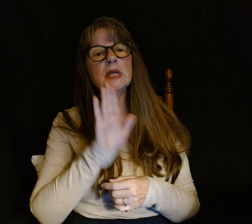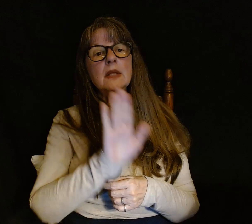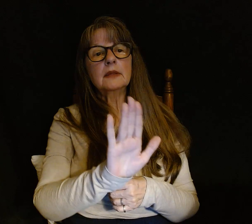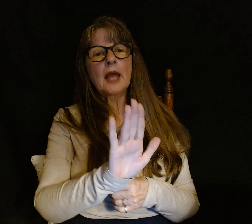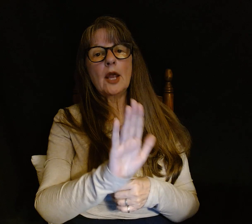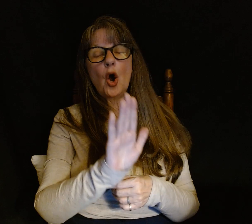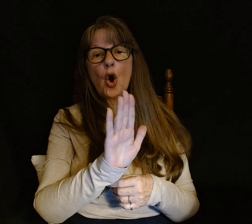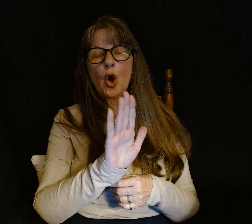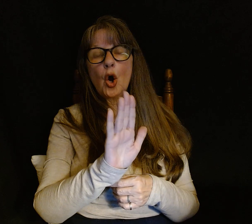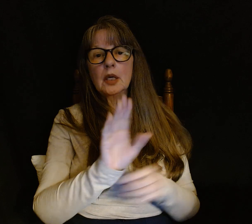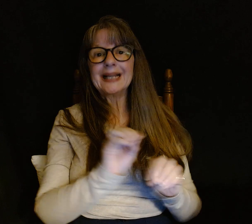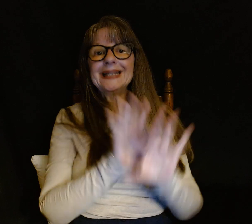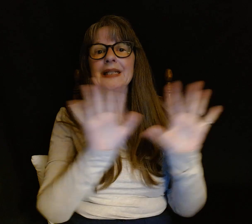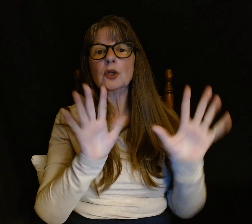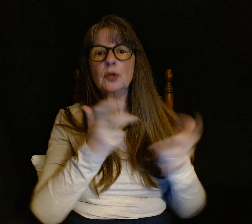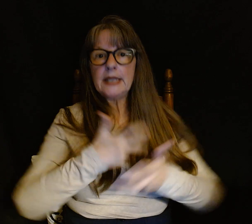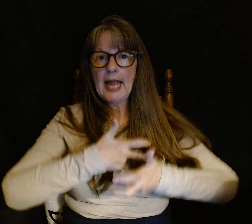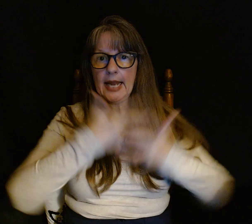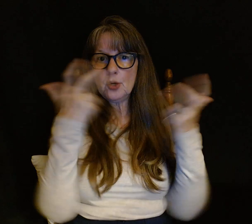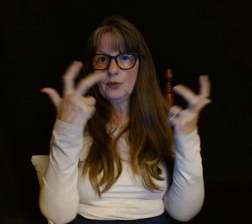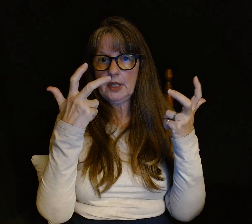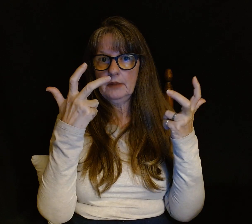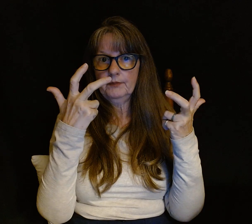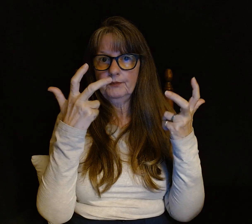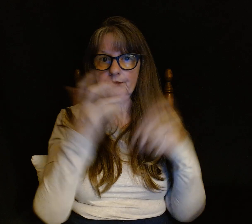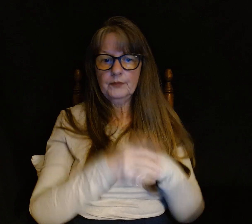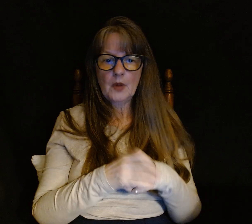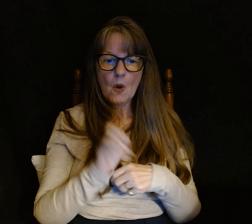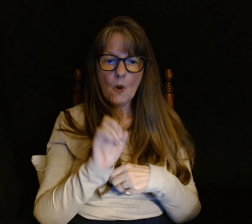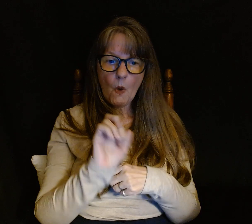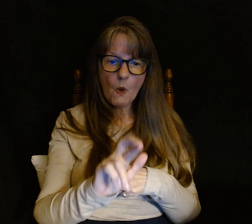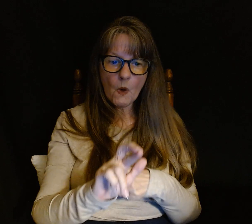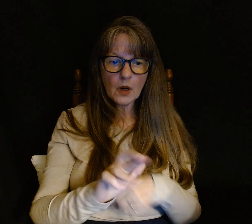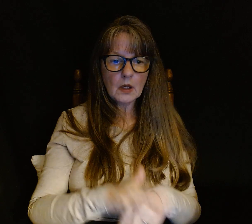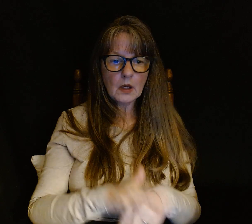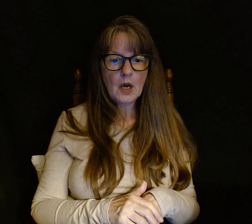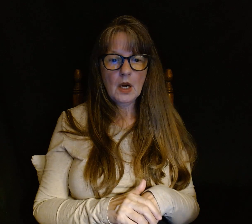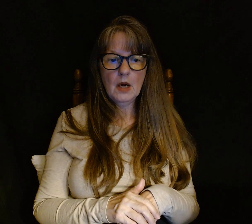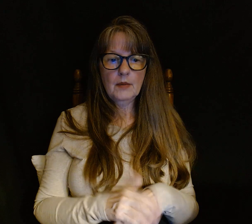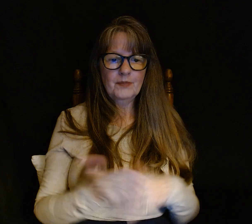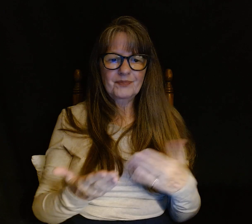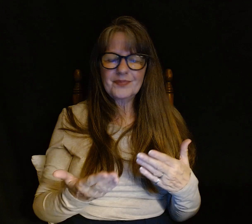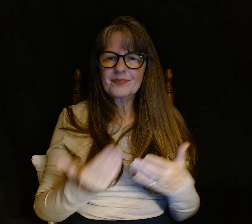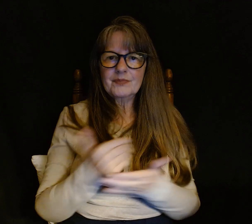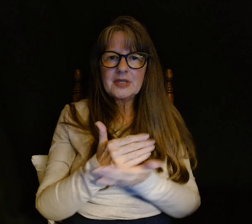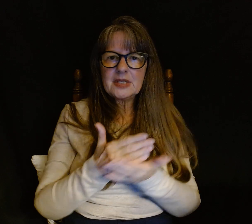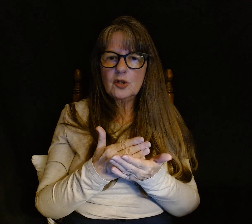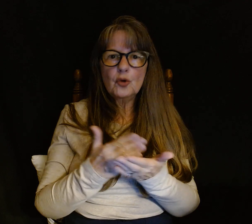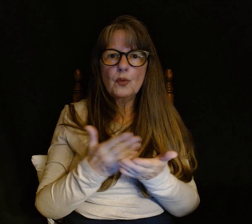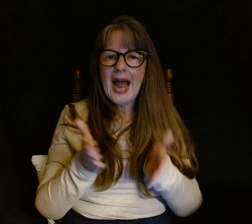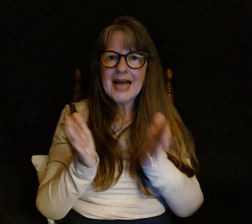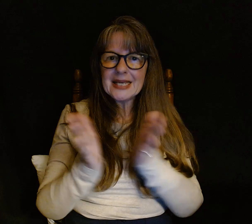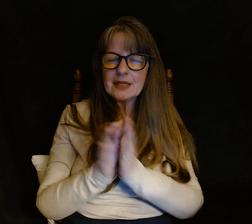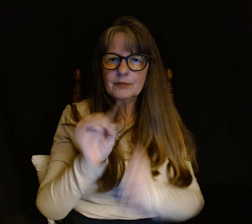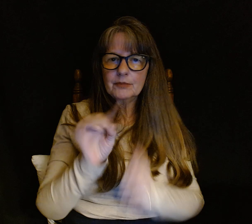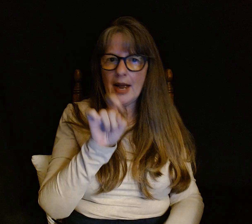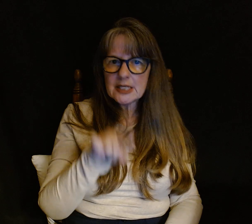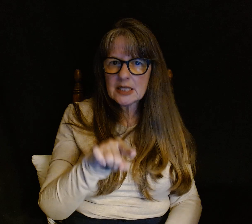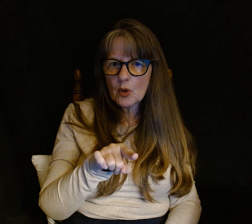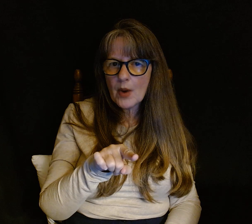that they are clearly angry, or you ask them a